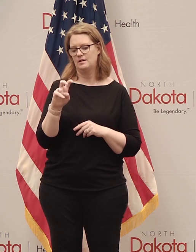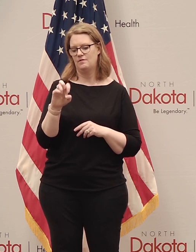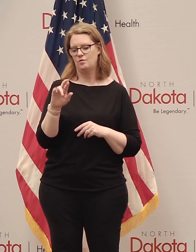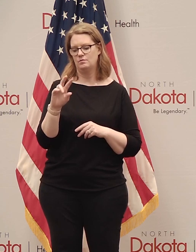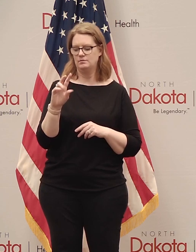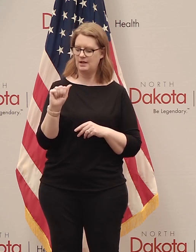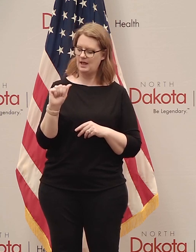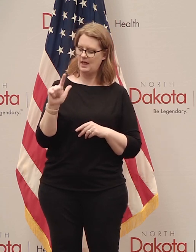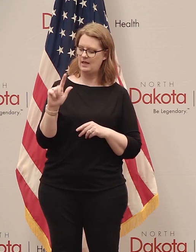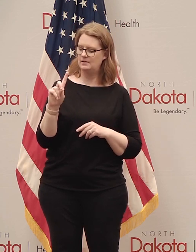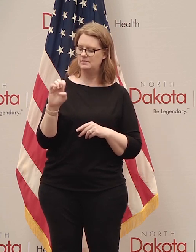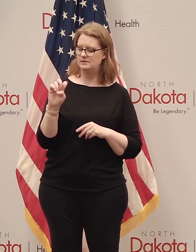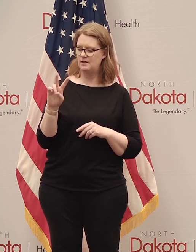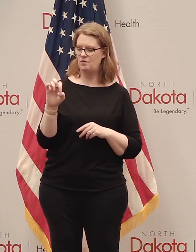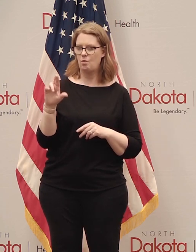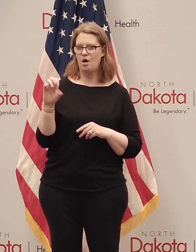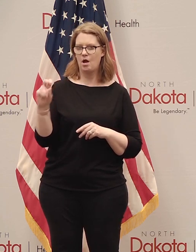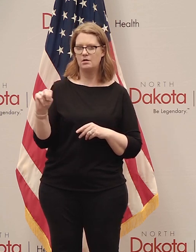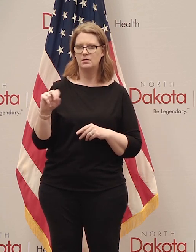which is in the